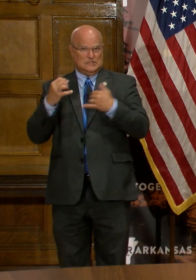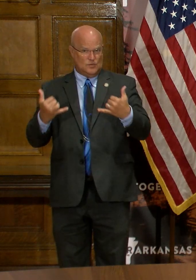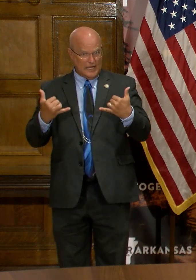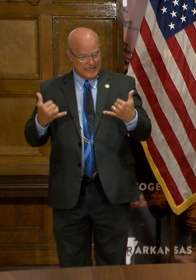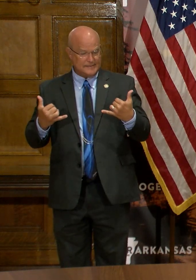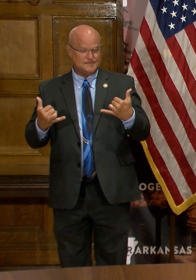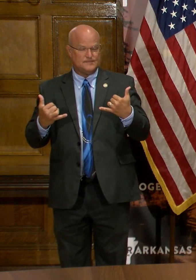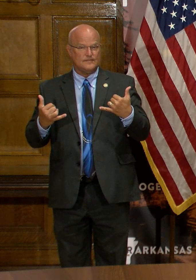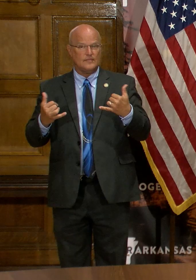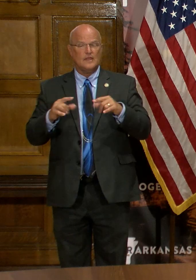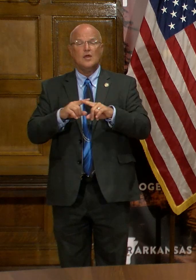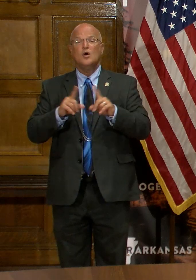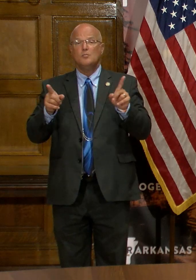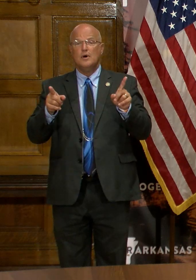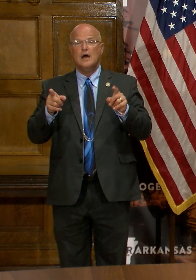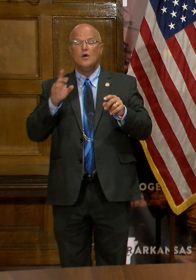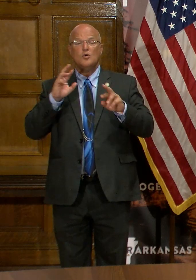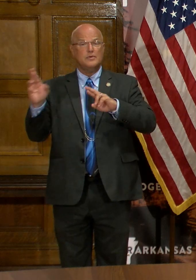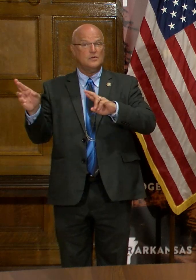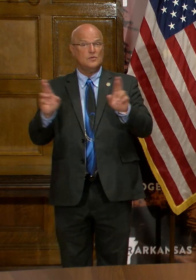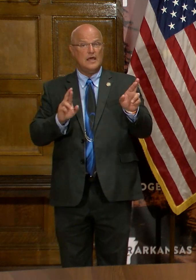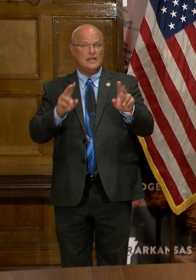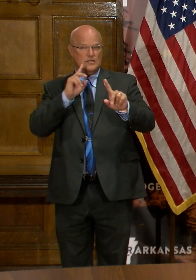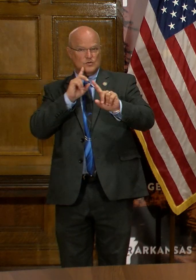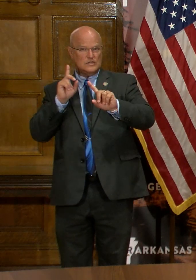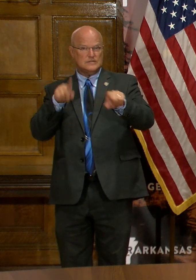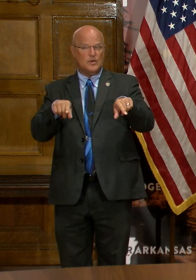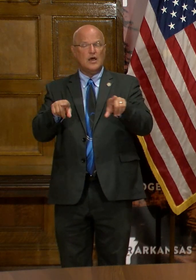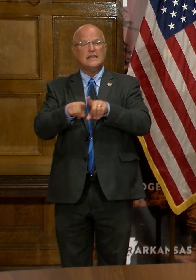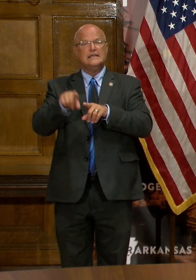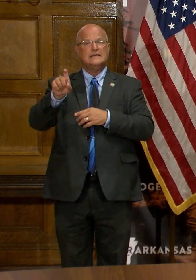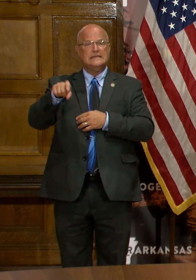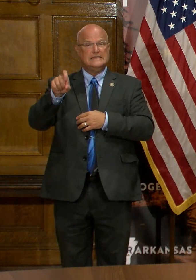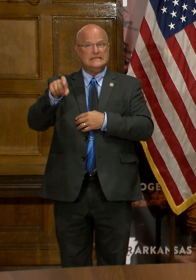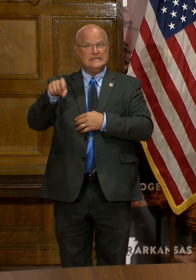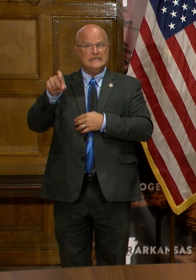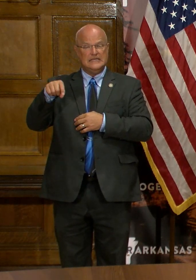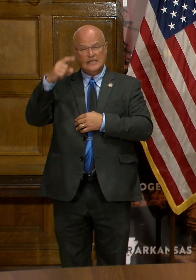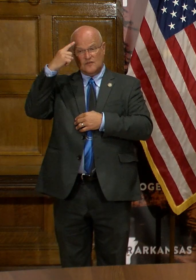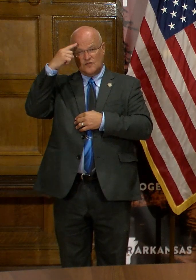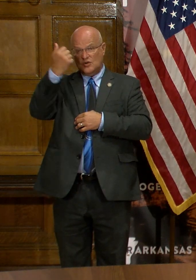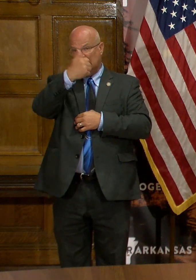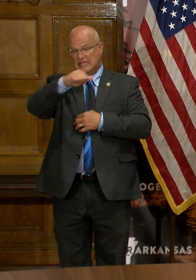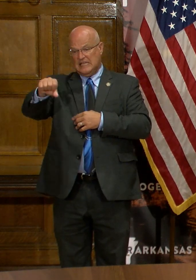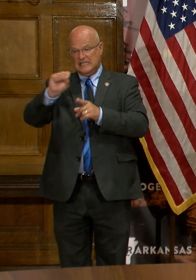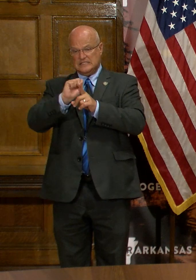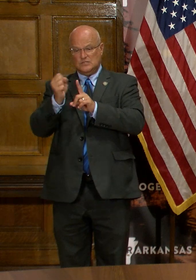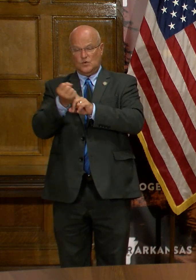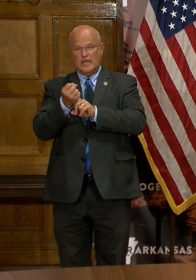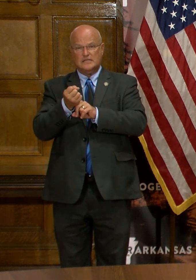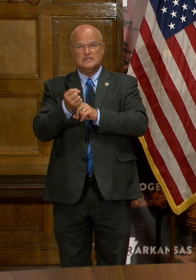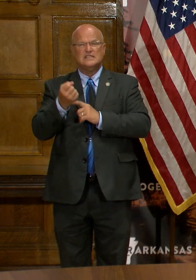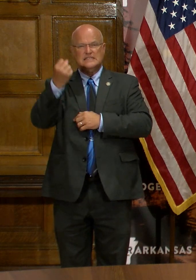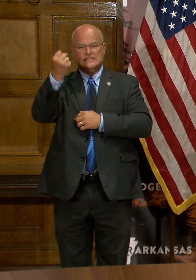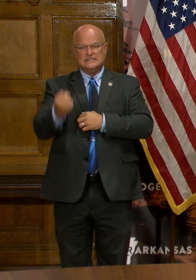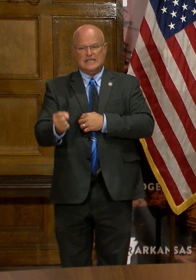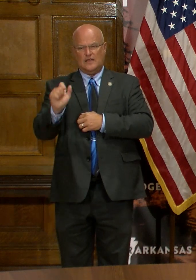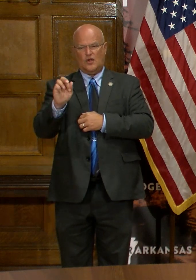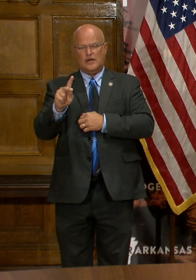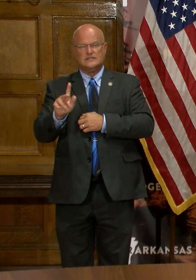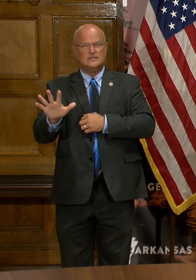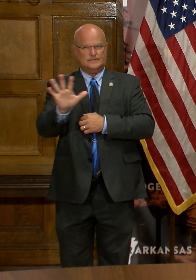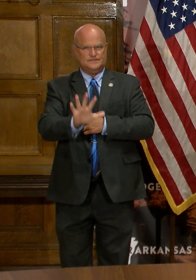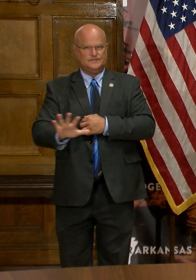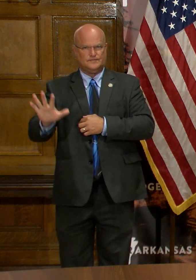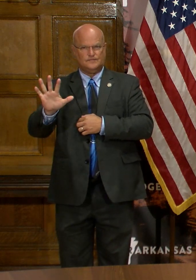being, but they will be prepared to respond as needed to the situation in South Arkansas. I've also